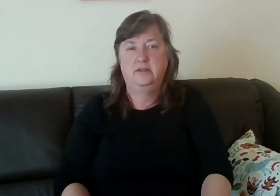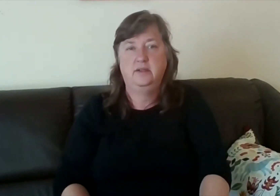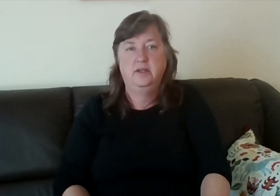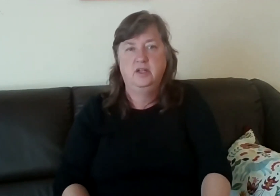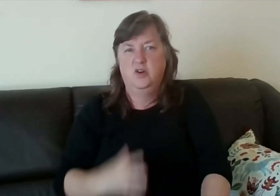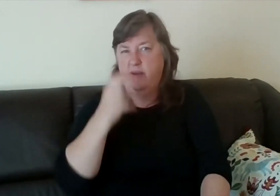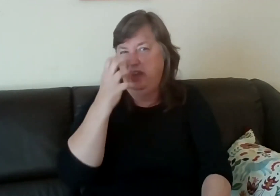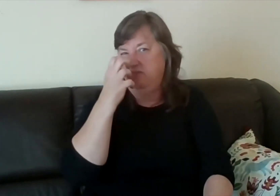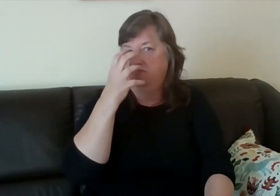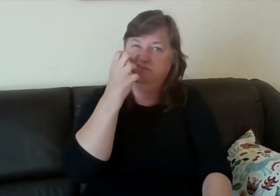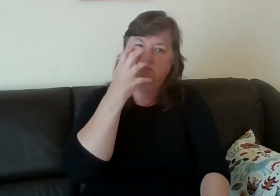Crabby.